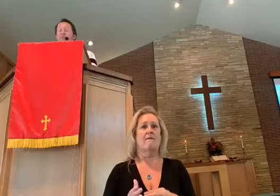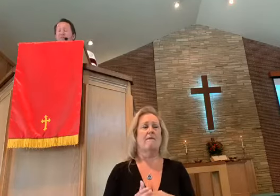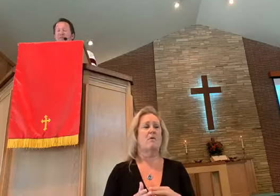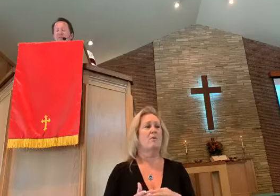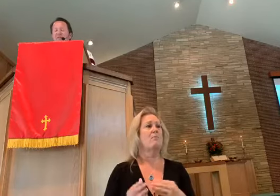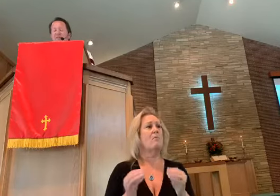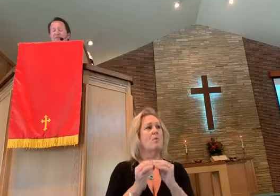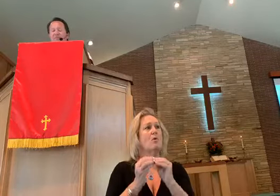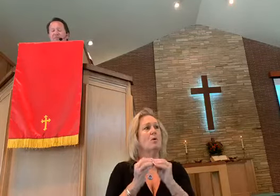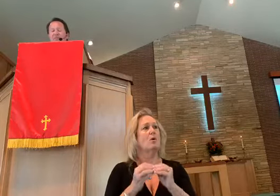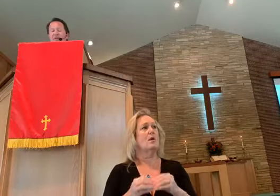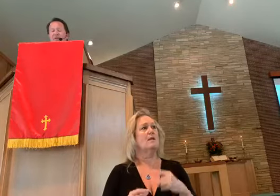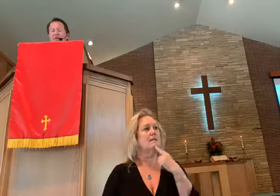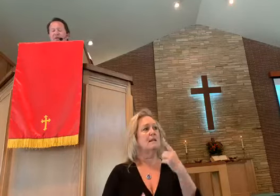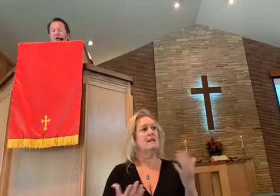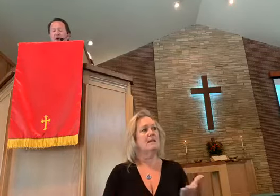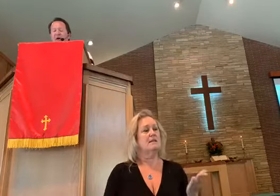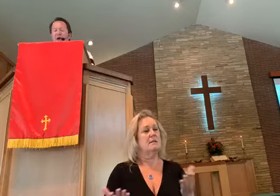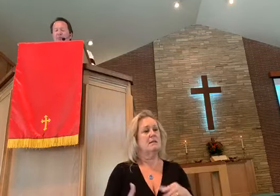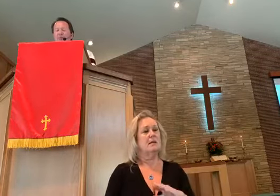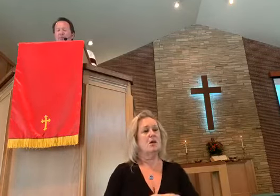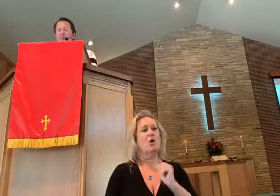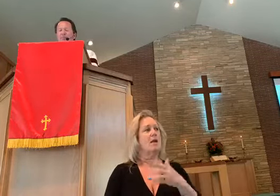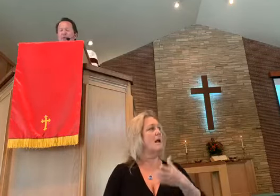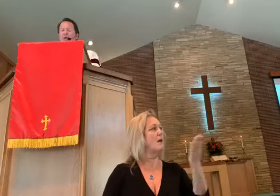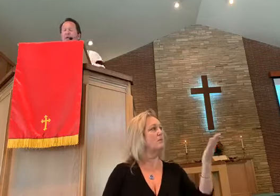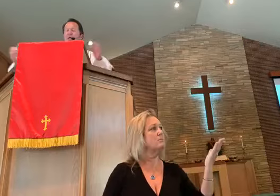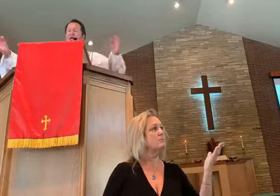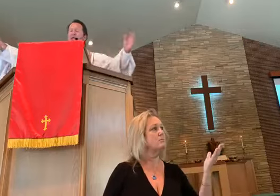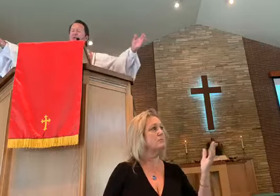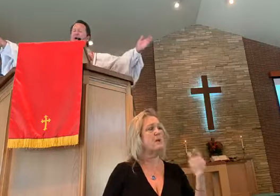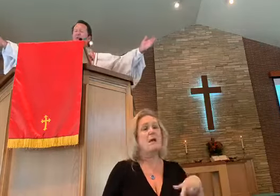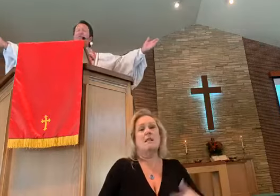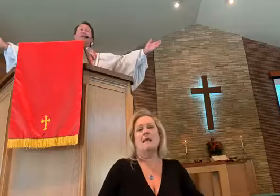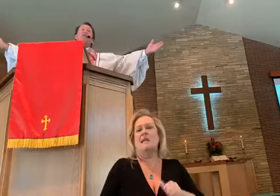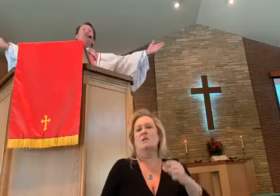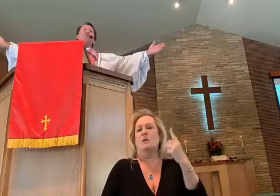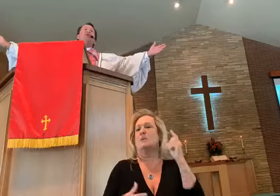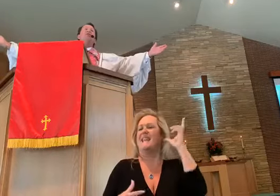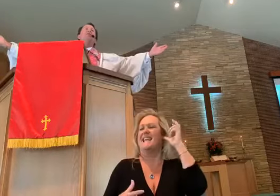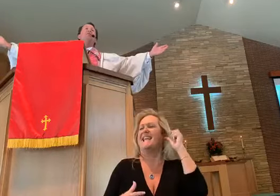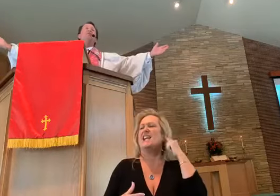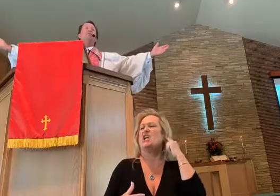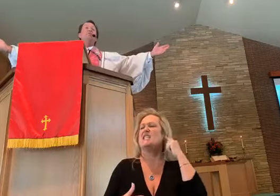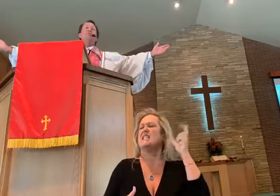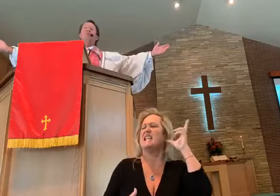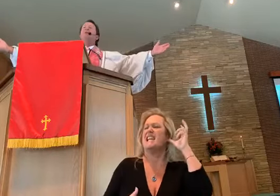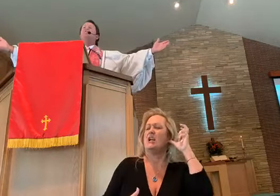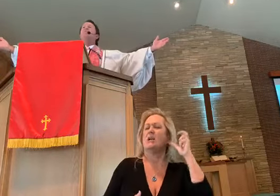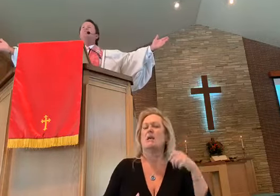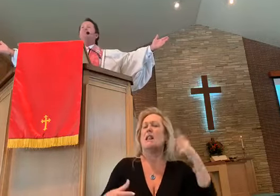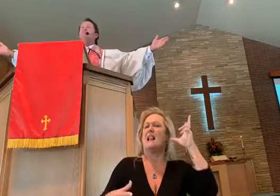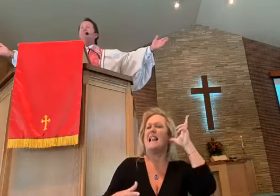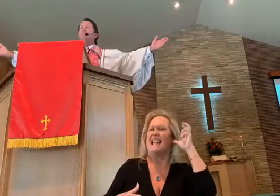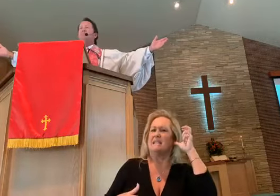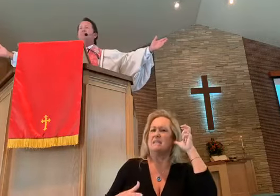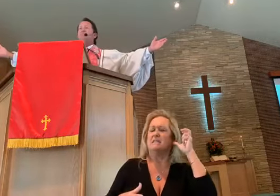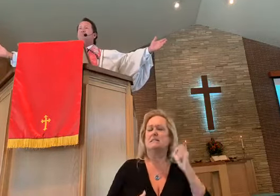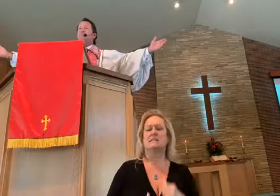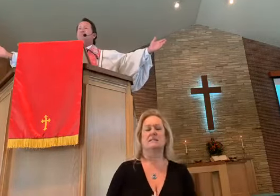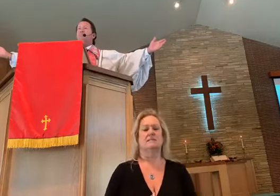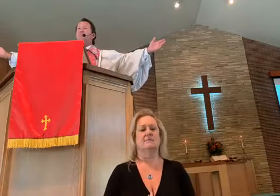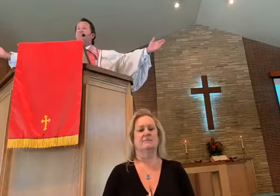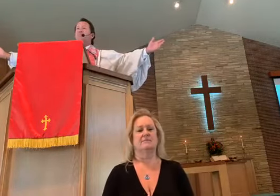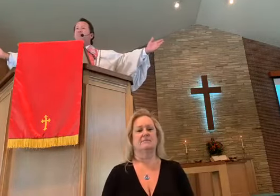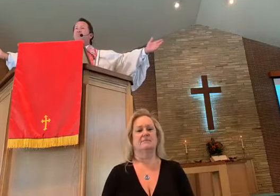As he said this, he called out, "Let anyone with ears to hear, listen."